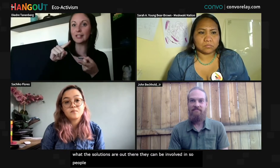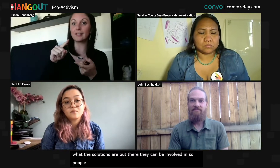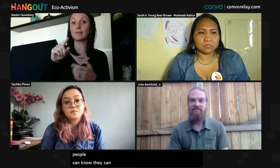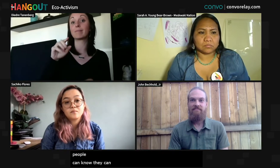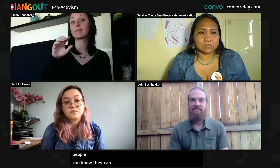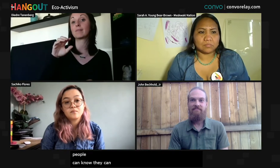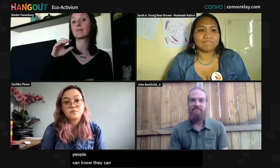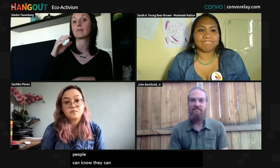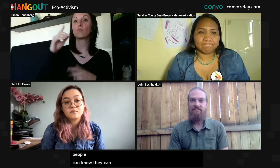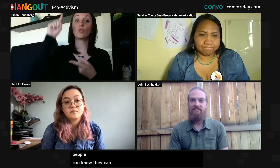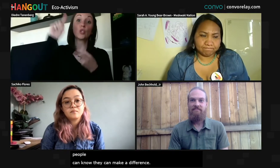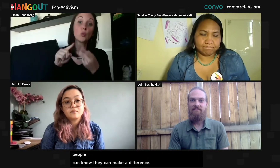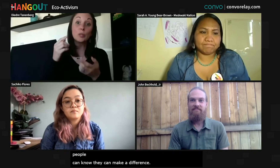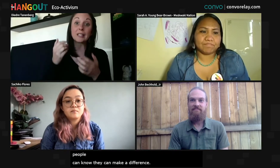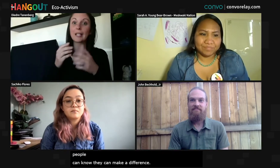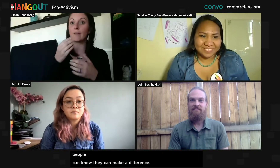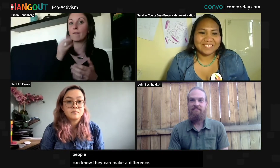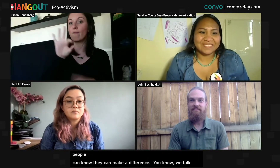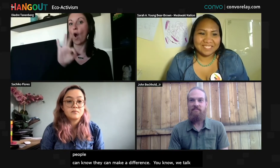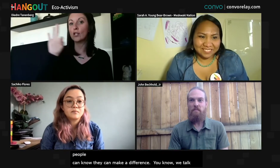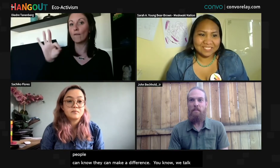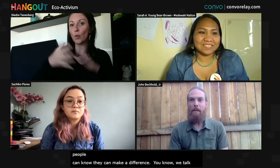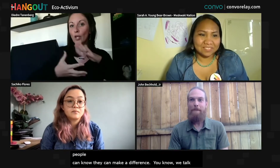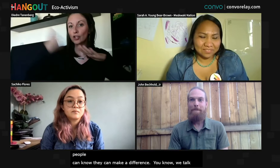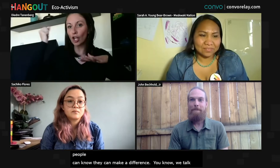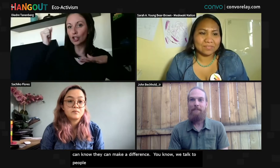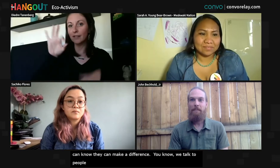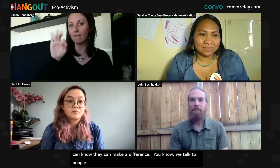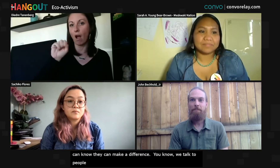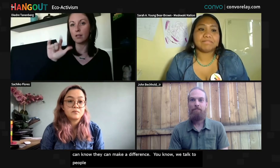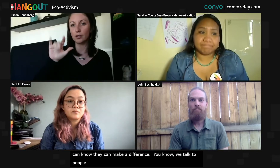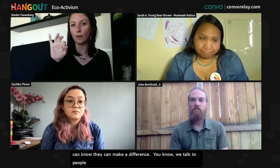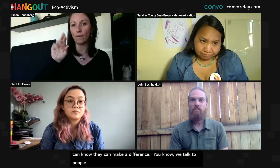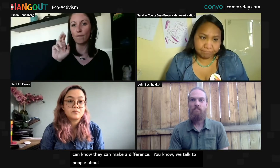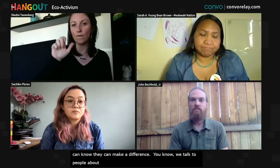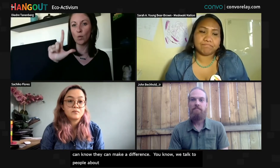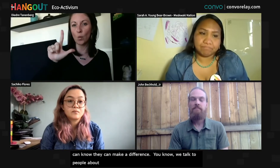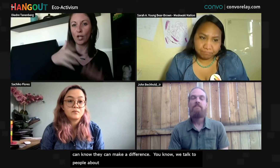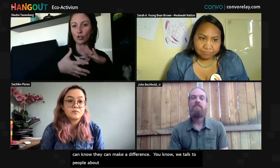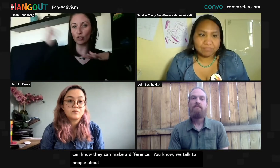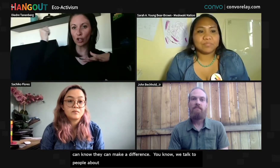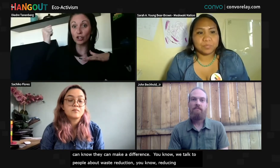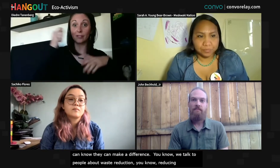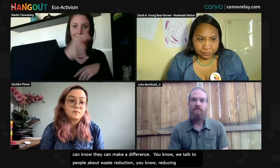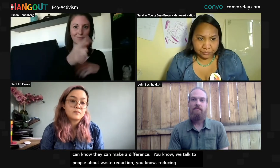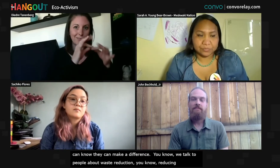We talk to people about waste reduction, reducing fossil fuels.